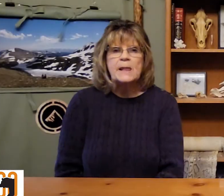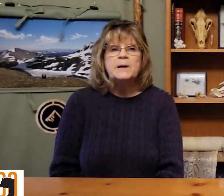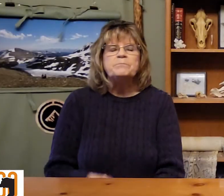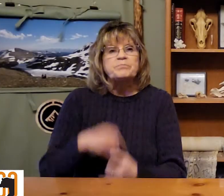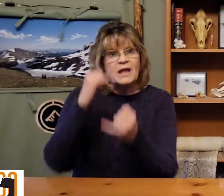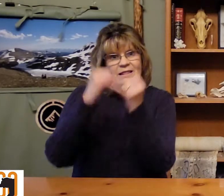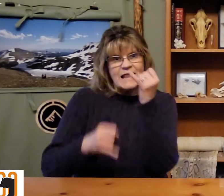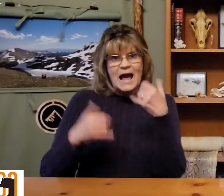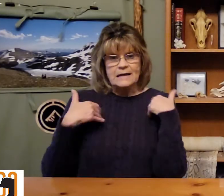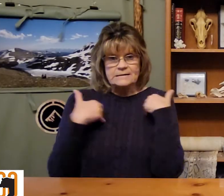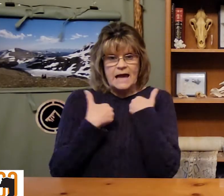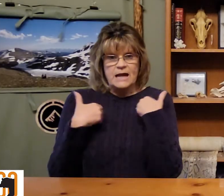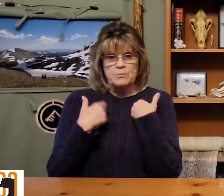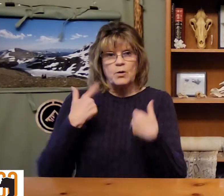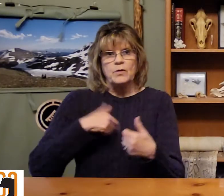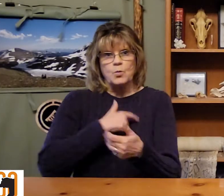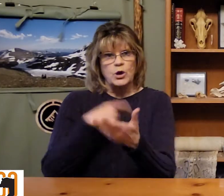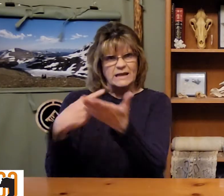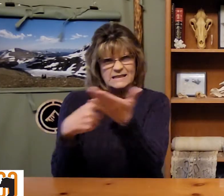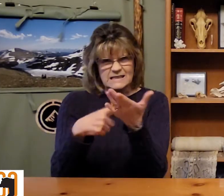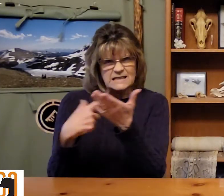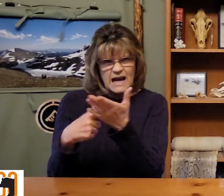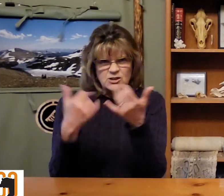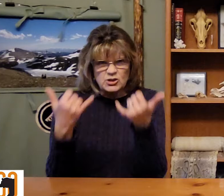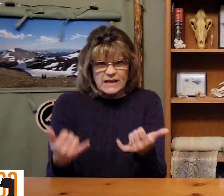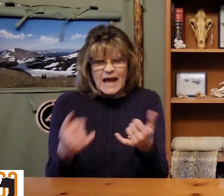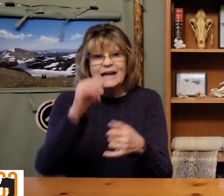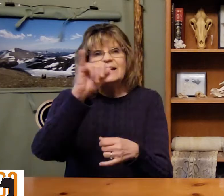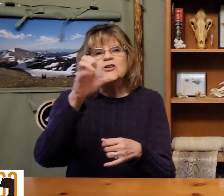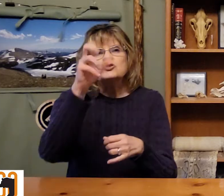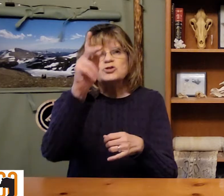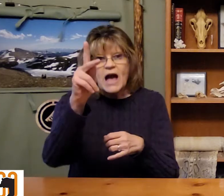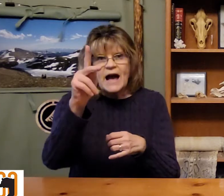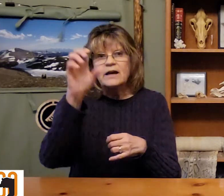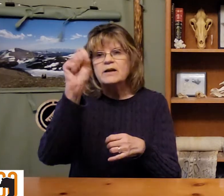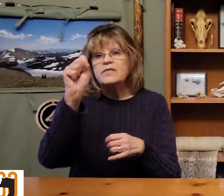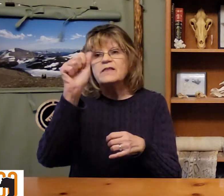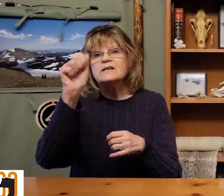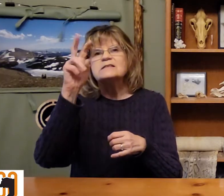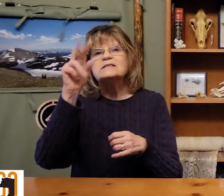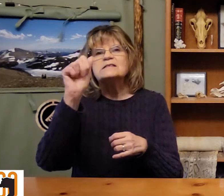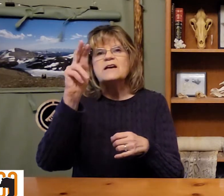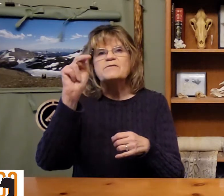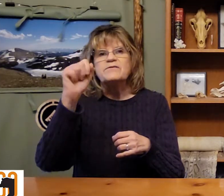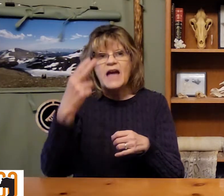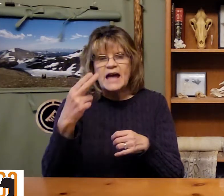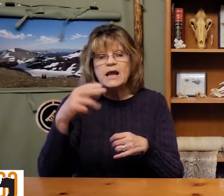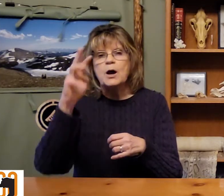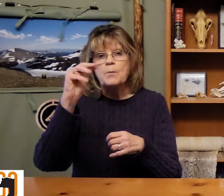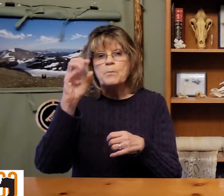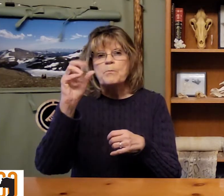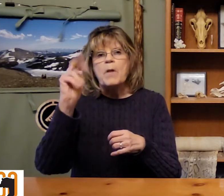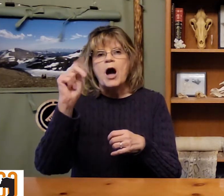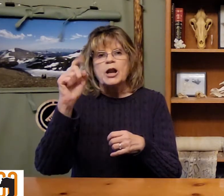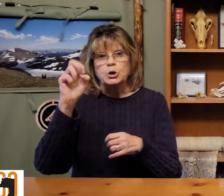The last animal we're going to talk about today is Jack, the Savannah Monitor.